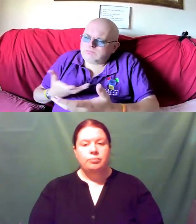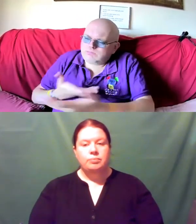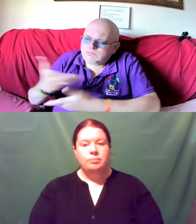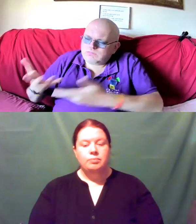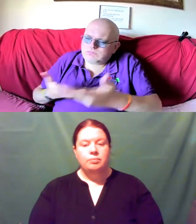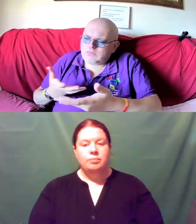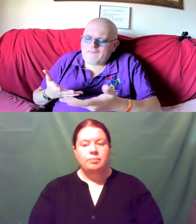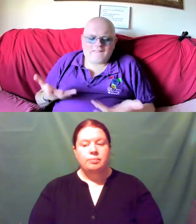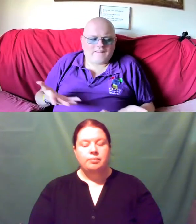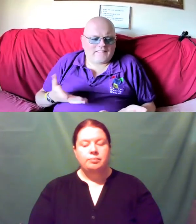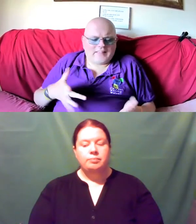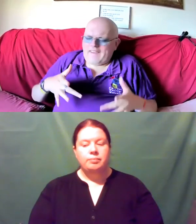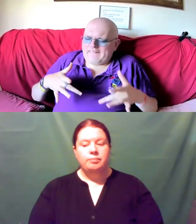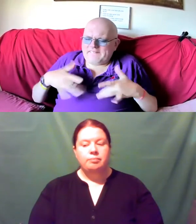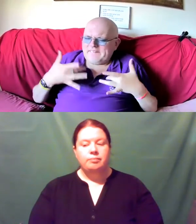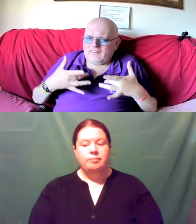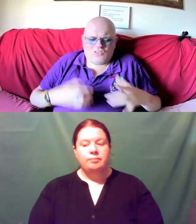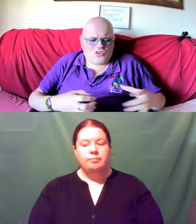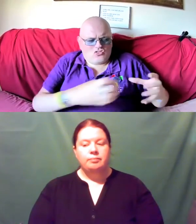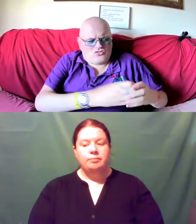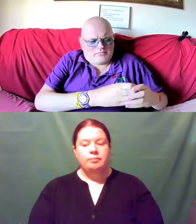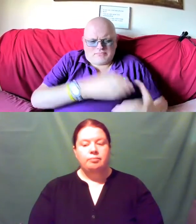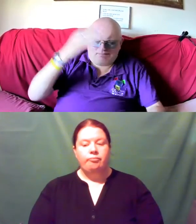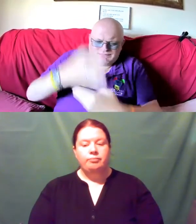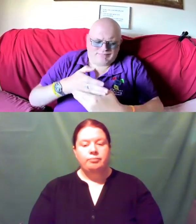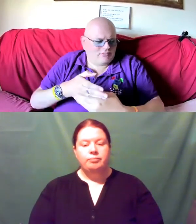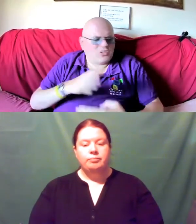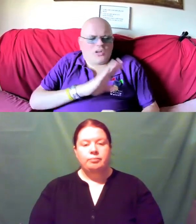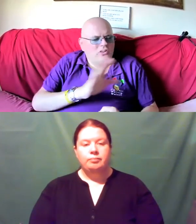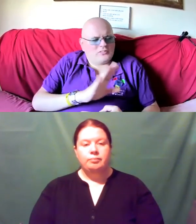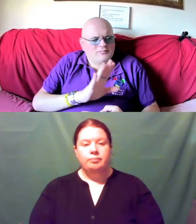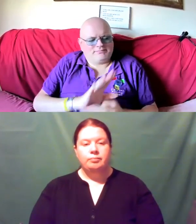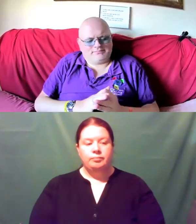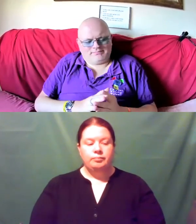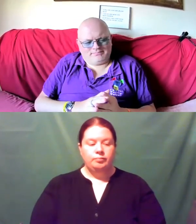believe we're creating a spiritual ghetto at all, nor should we. I think there's been